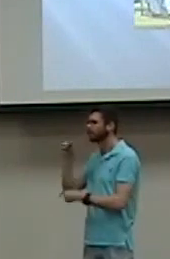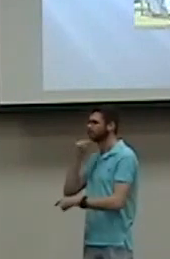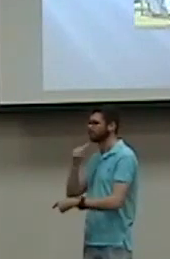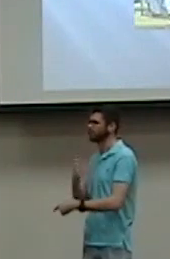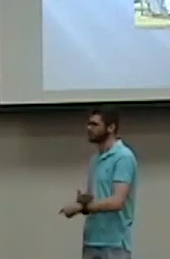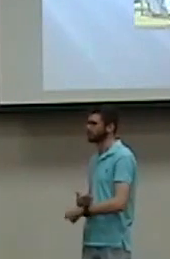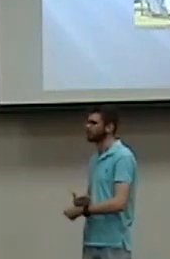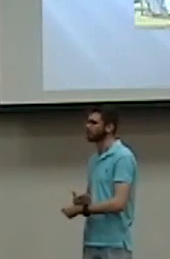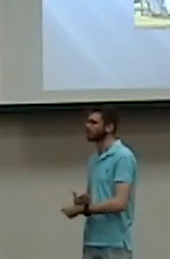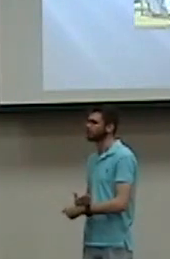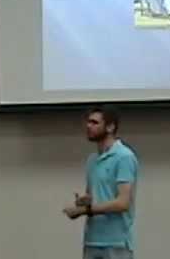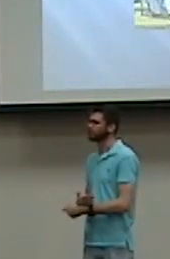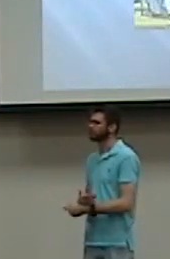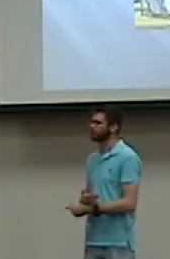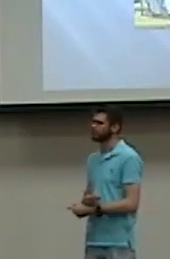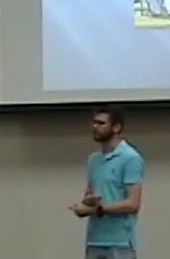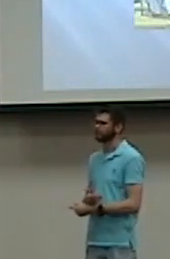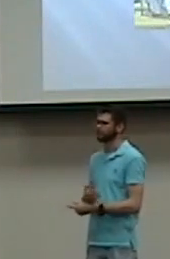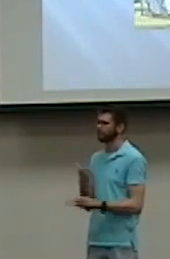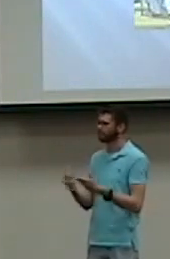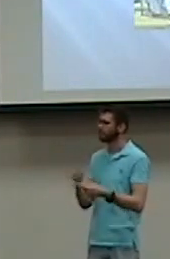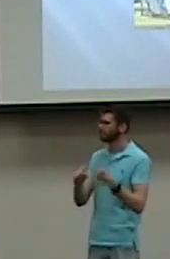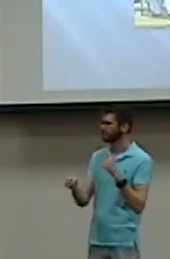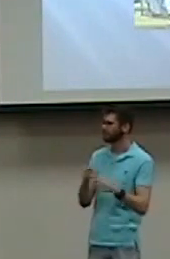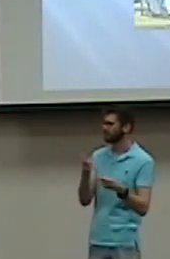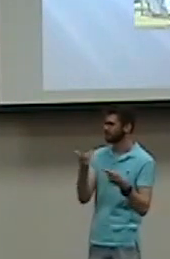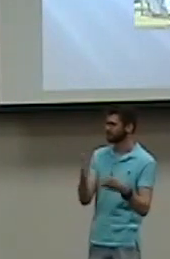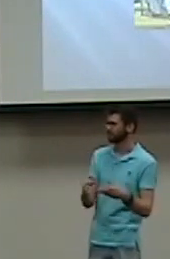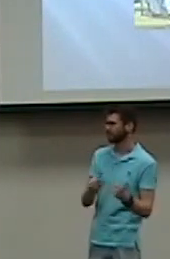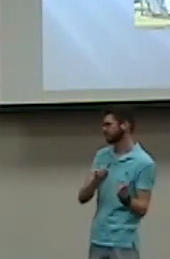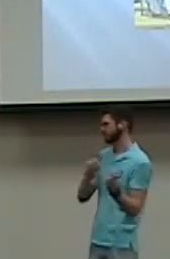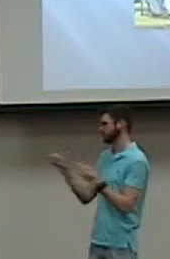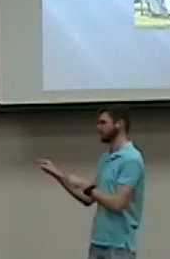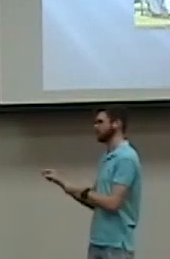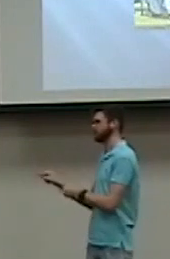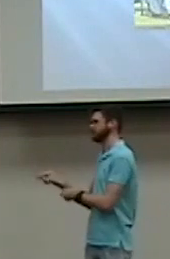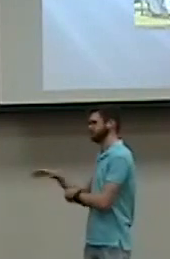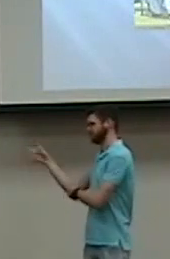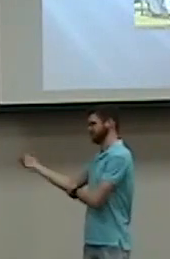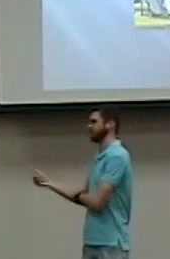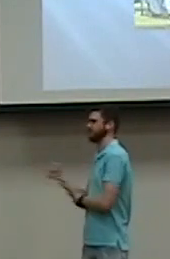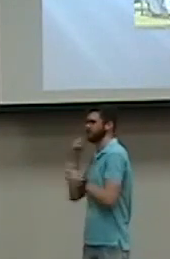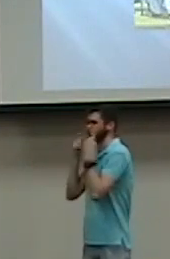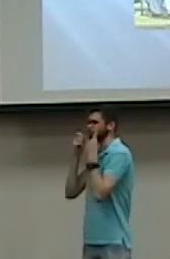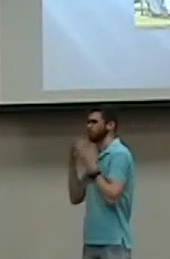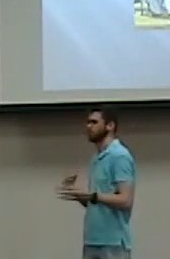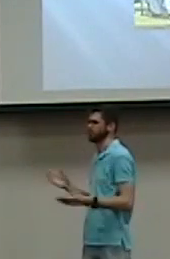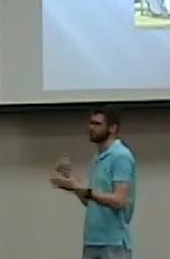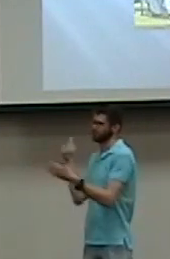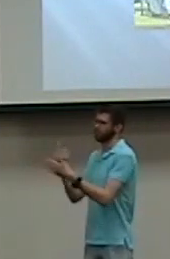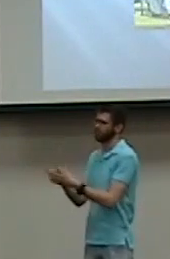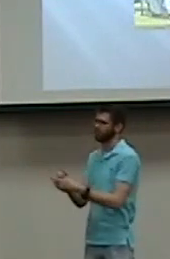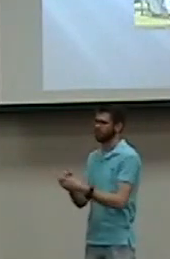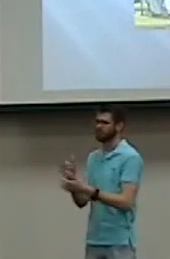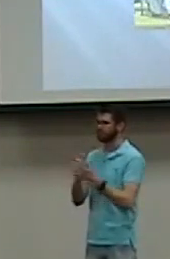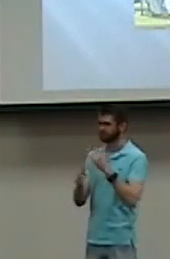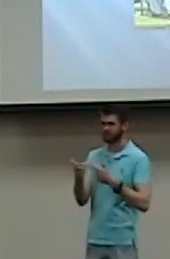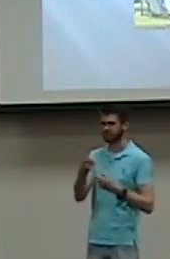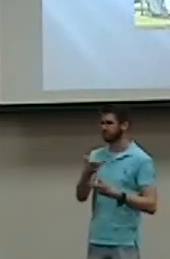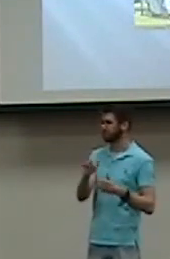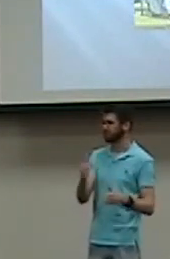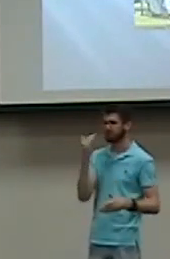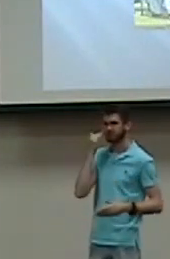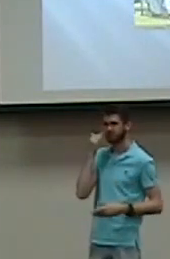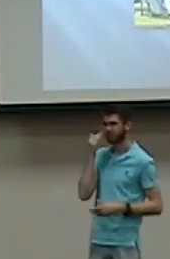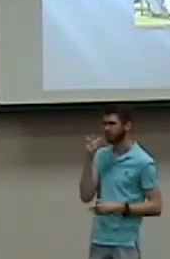got by the friends. The friends have gone and brought them to the house. Jesus, knowing the situation of the family, knowing what they need,